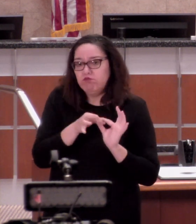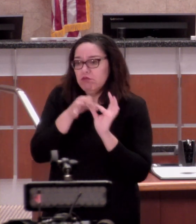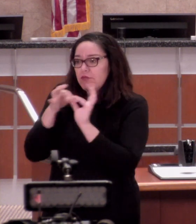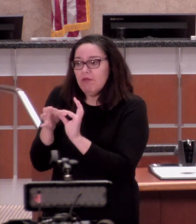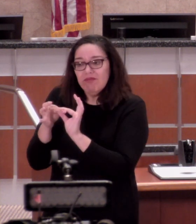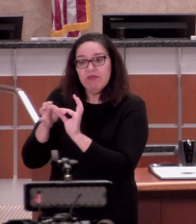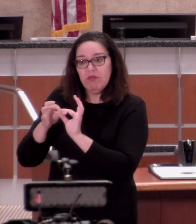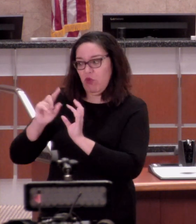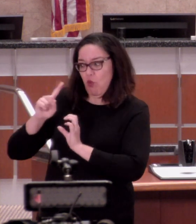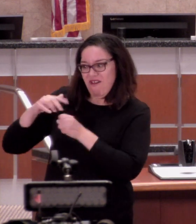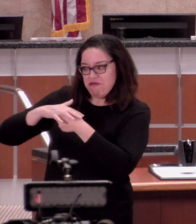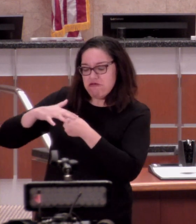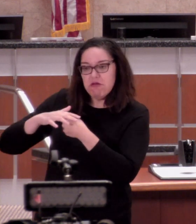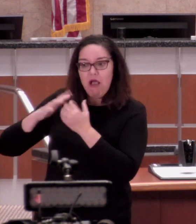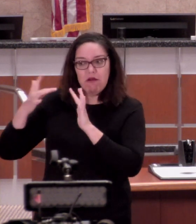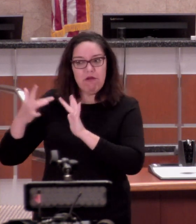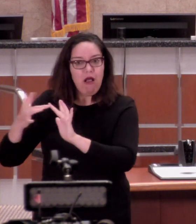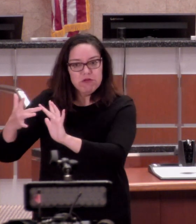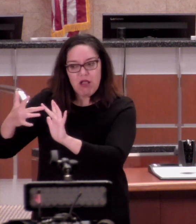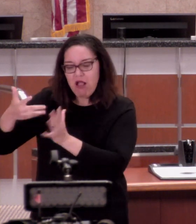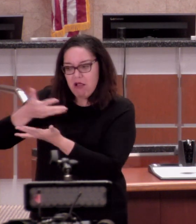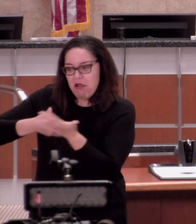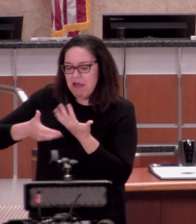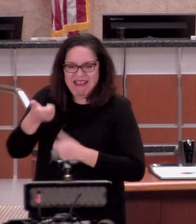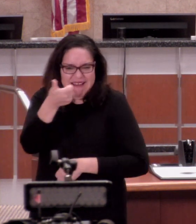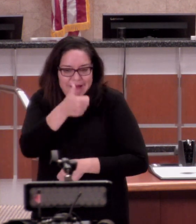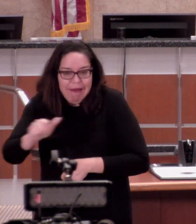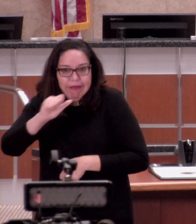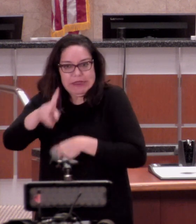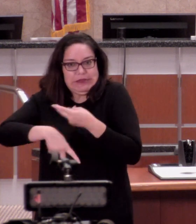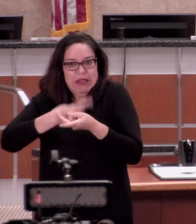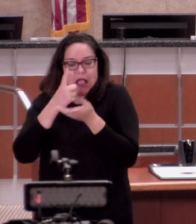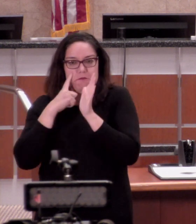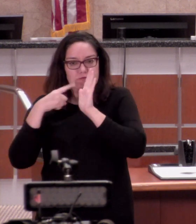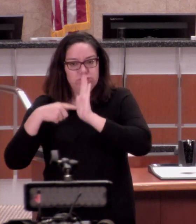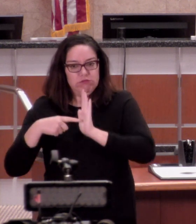other inmates or with staff. It's just any type of symptom.